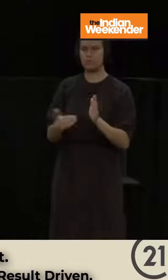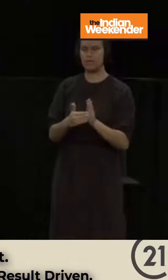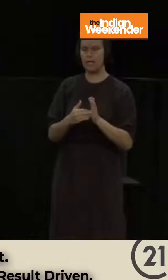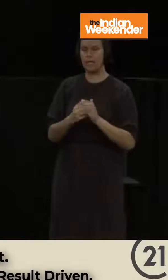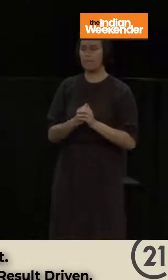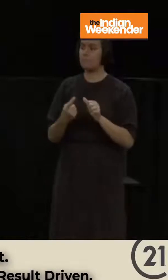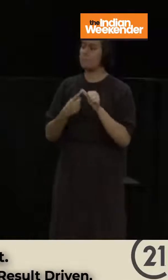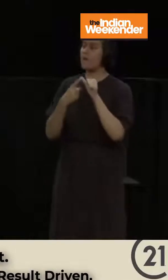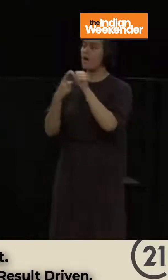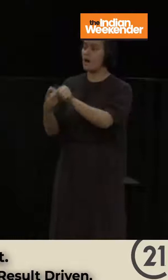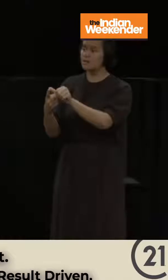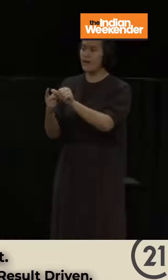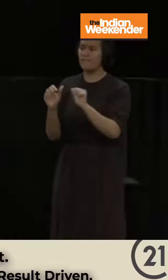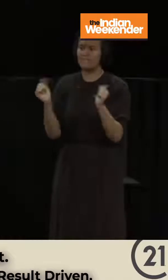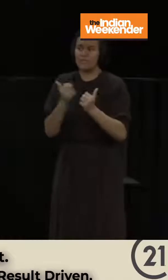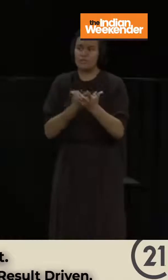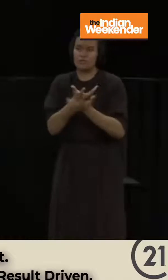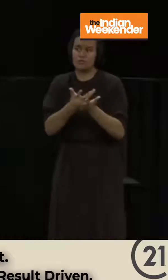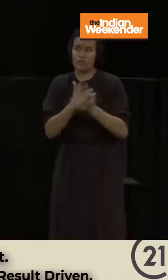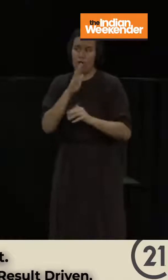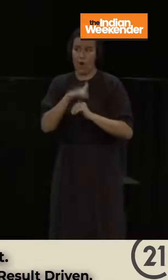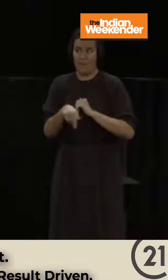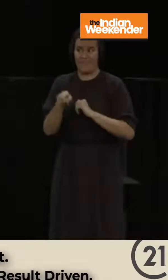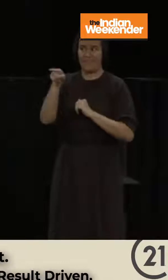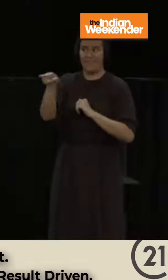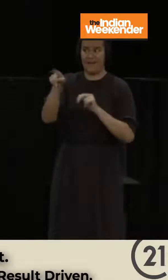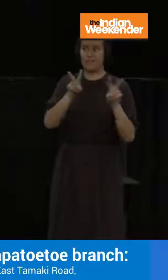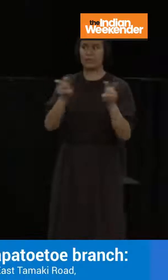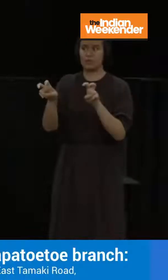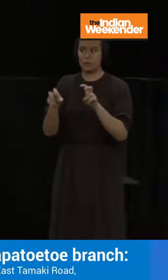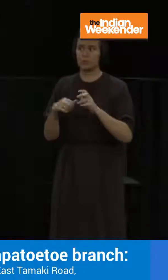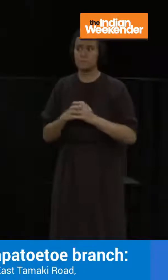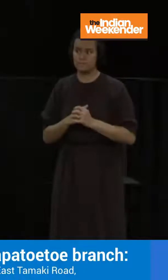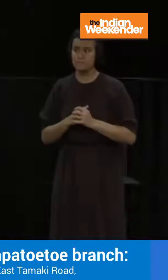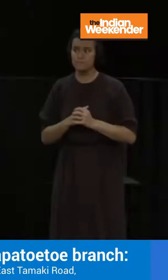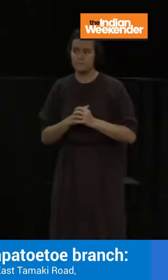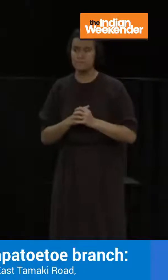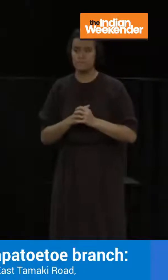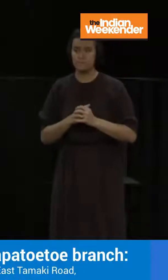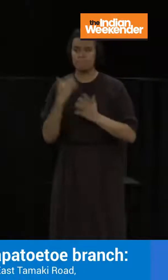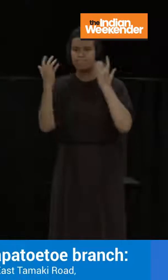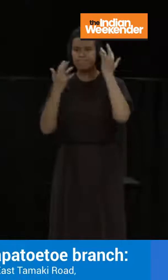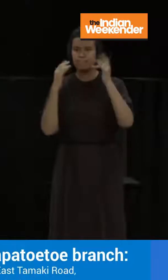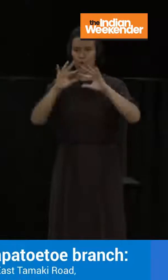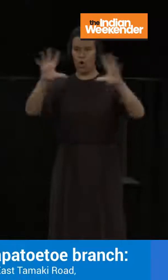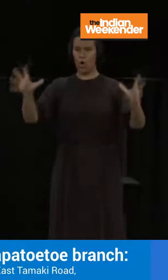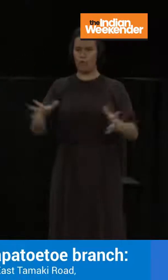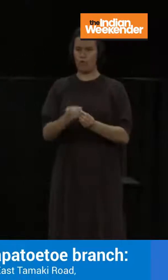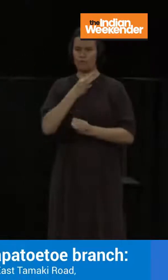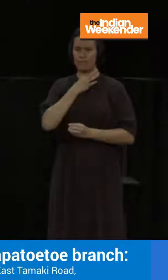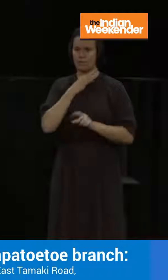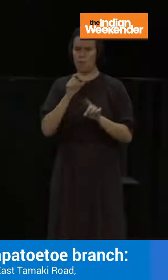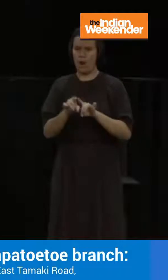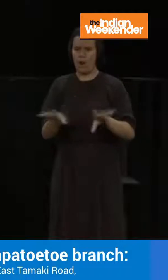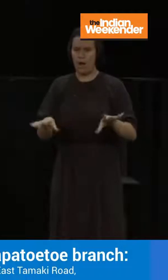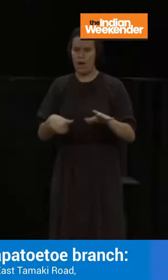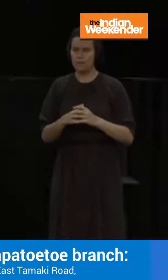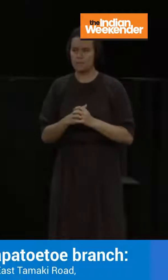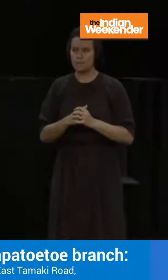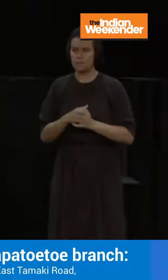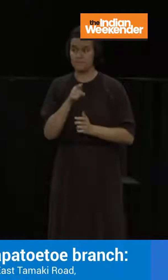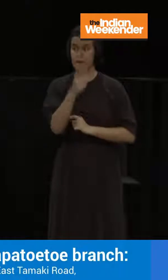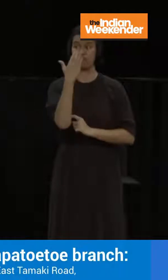to test exactly this issue that we have just been addressing around the overall effect of risk, and he does agree with the position that we are taking